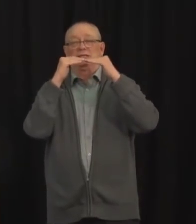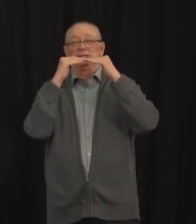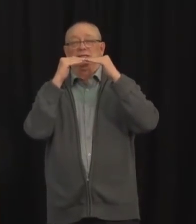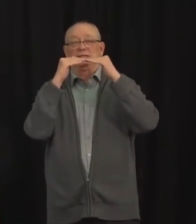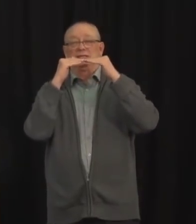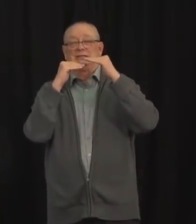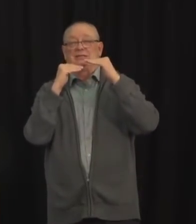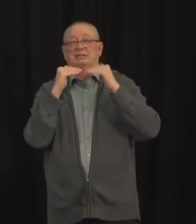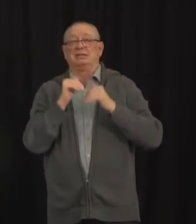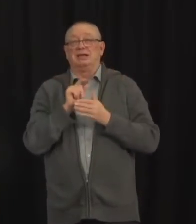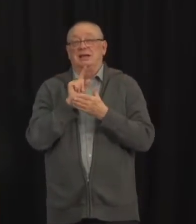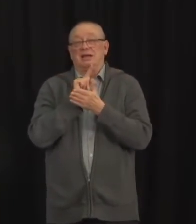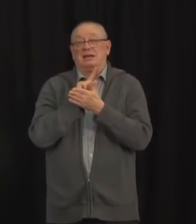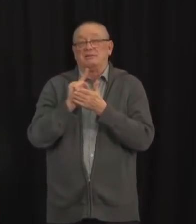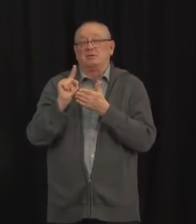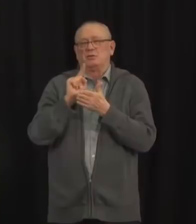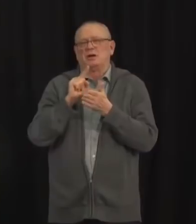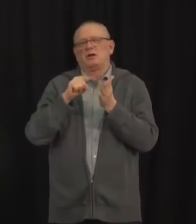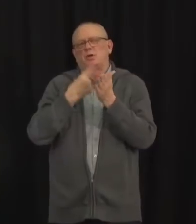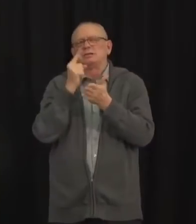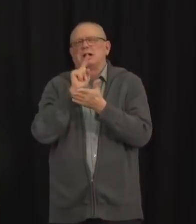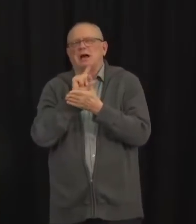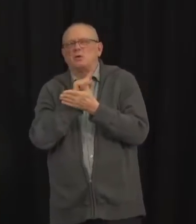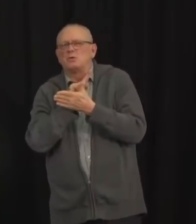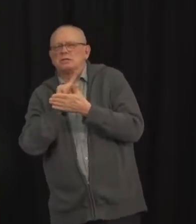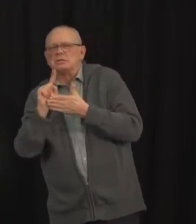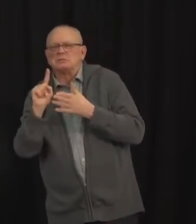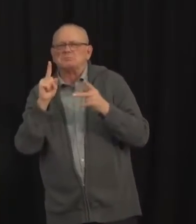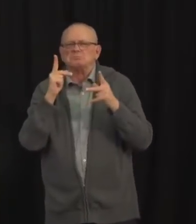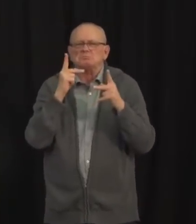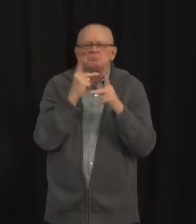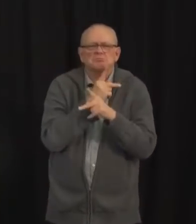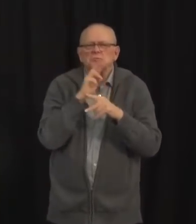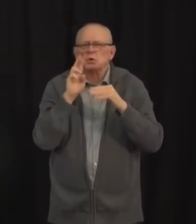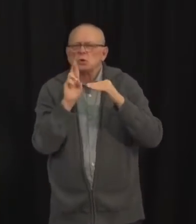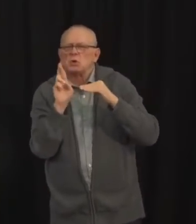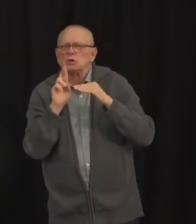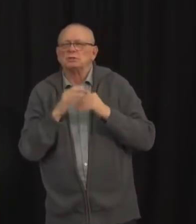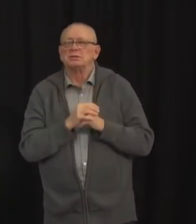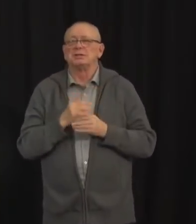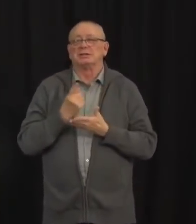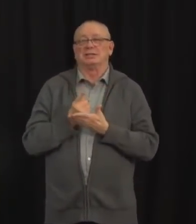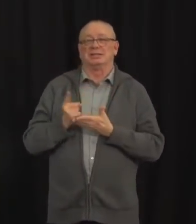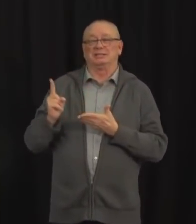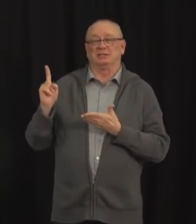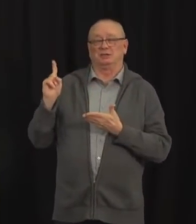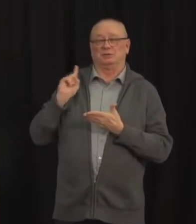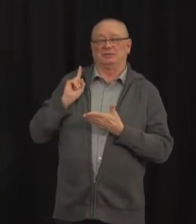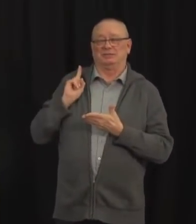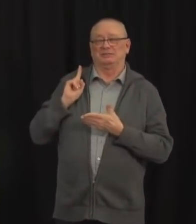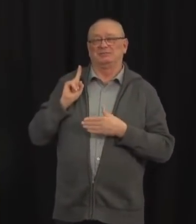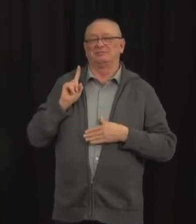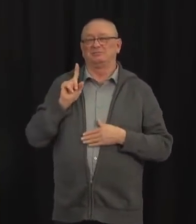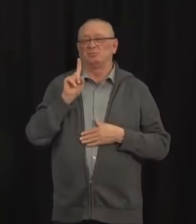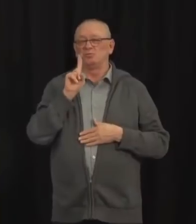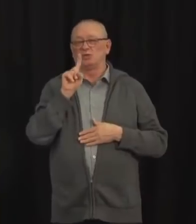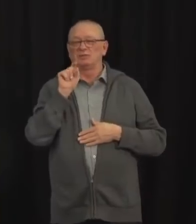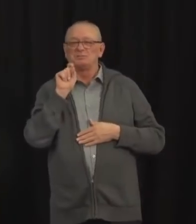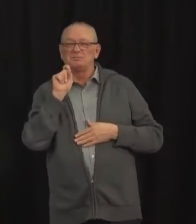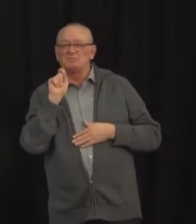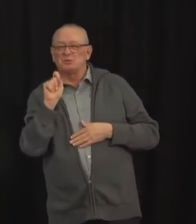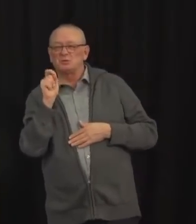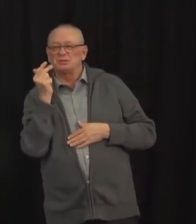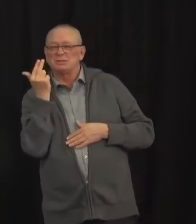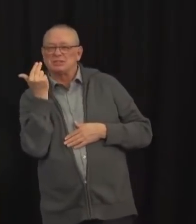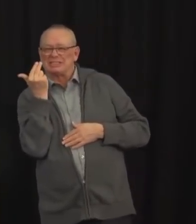the province as of the end of last week was 1.13, so still above 1. And we are looking to bend